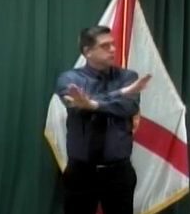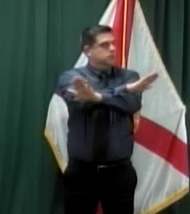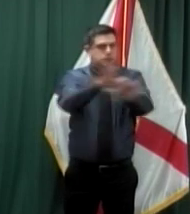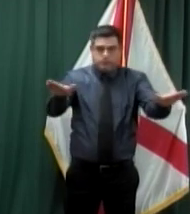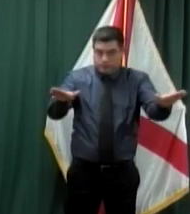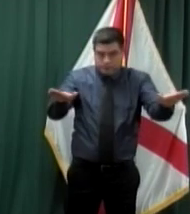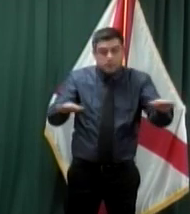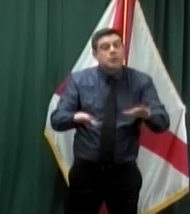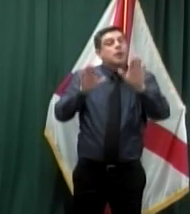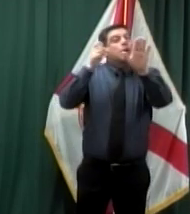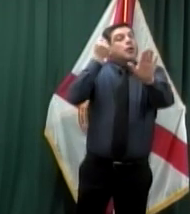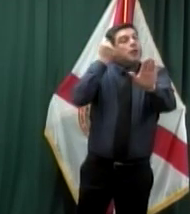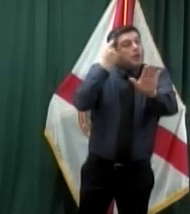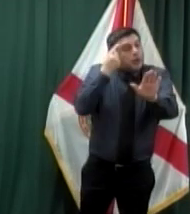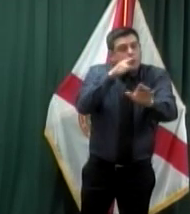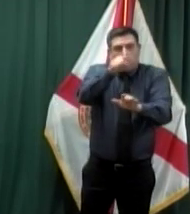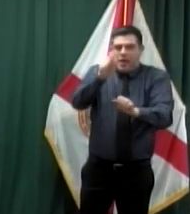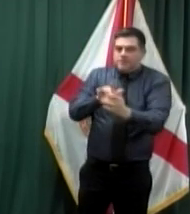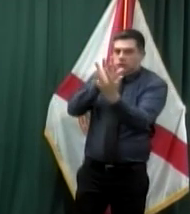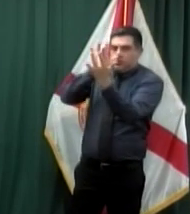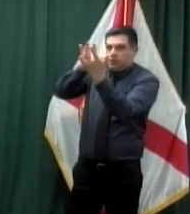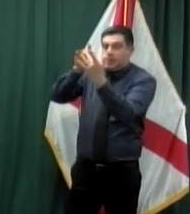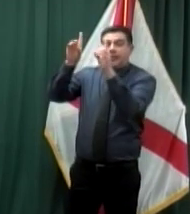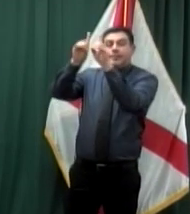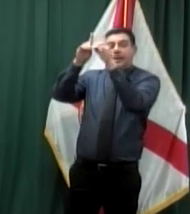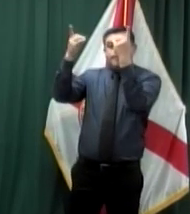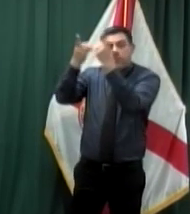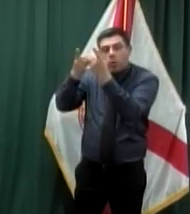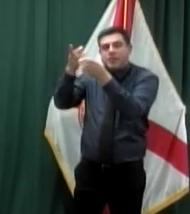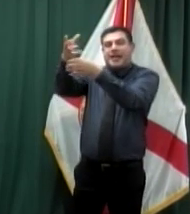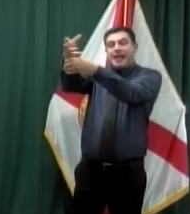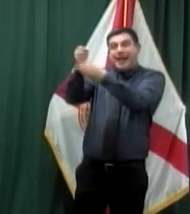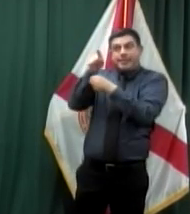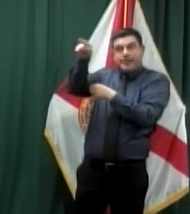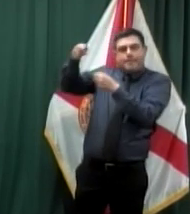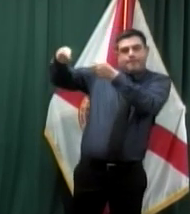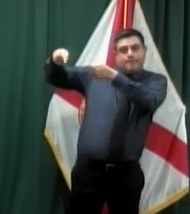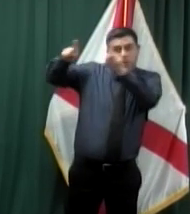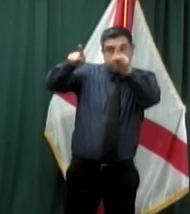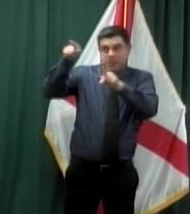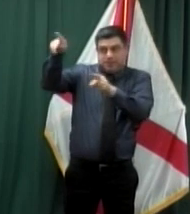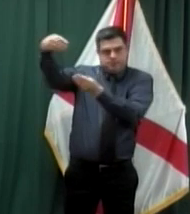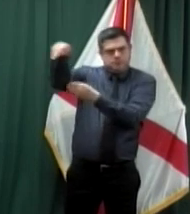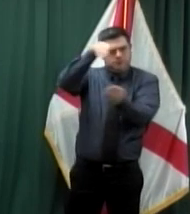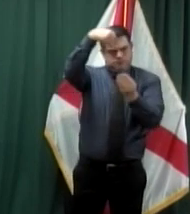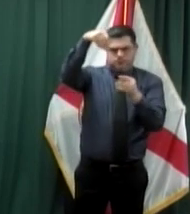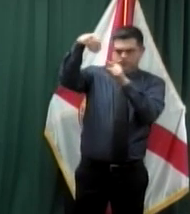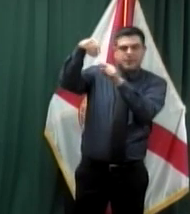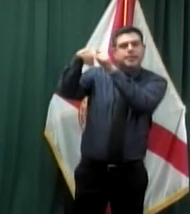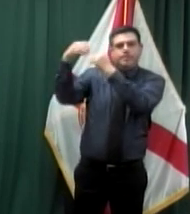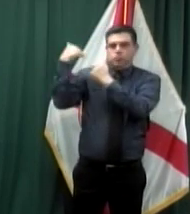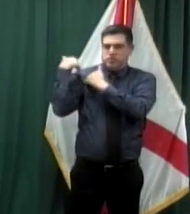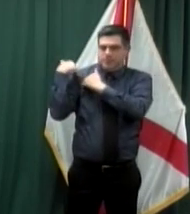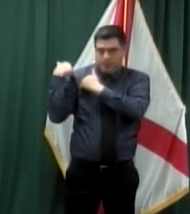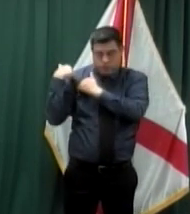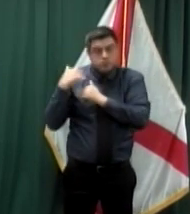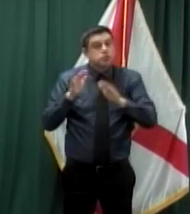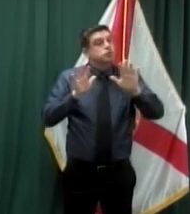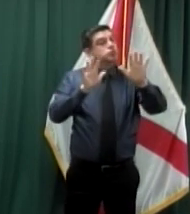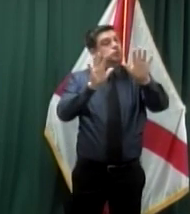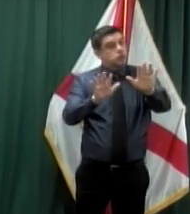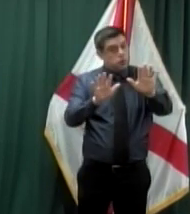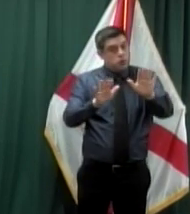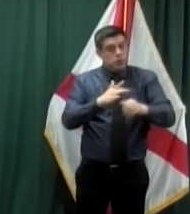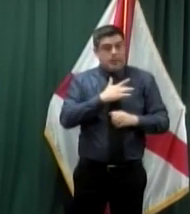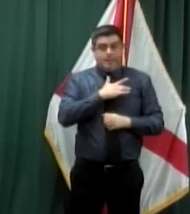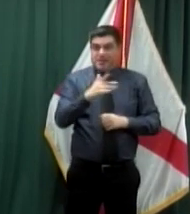causes of brush fire are from escaped campfires and yard debris fires. Therefore, citizens are asked to be vigilant